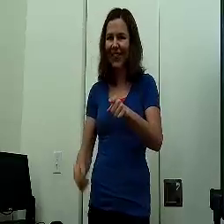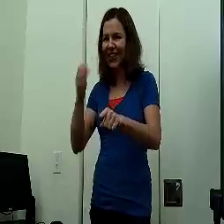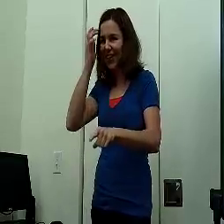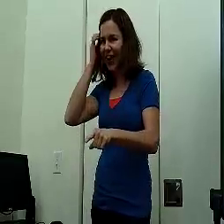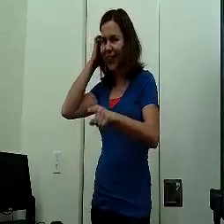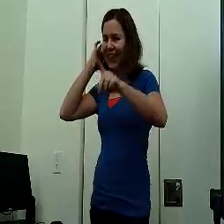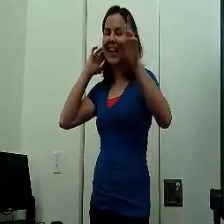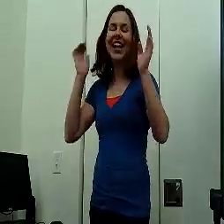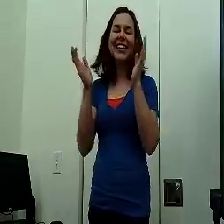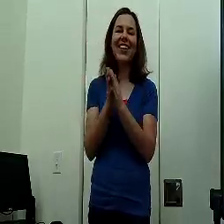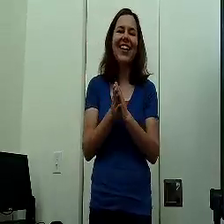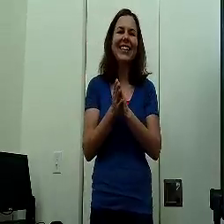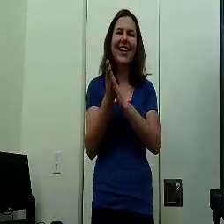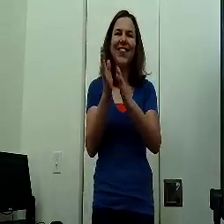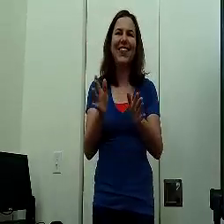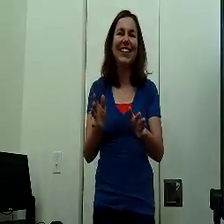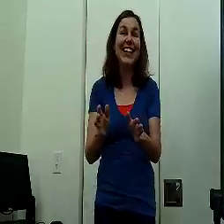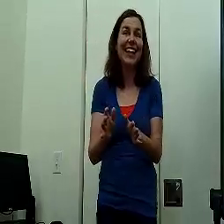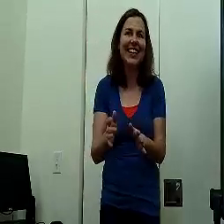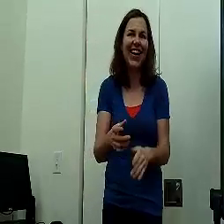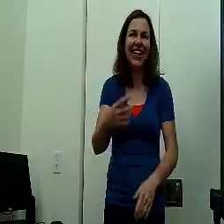giving you the hard ones. So let's give you one that's not as hard.